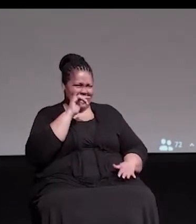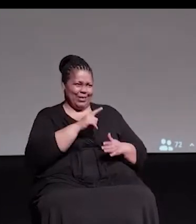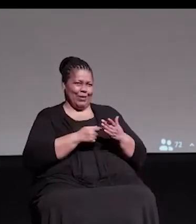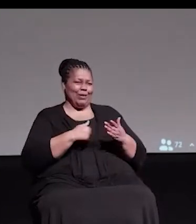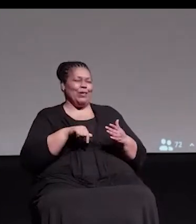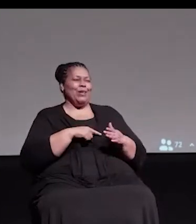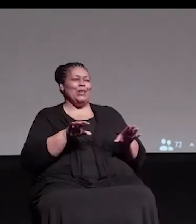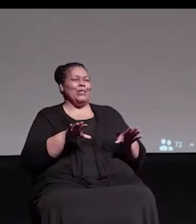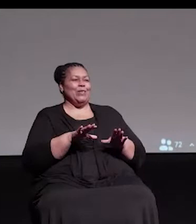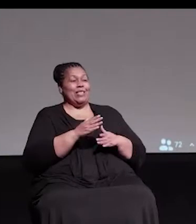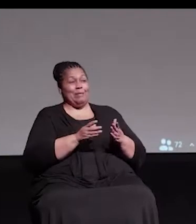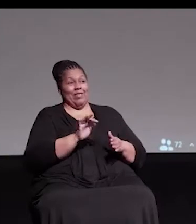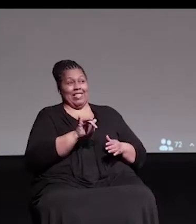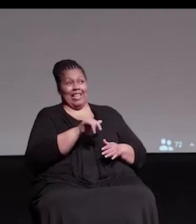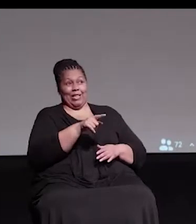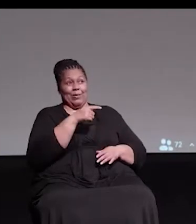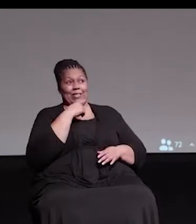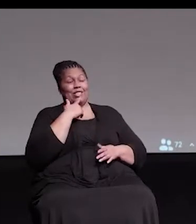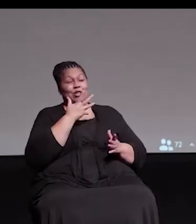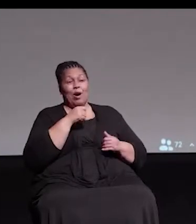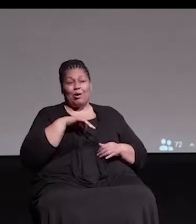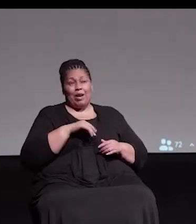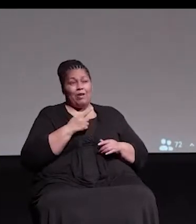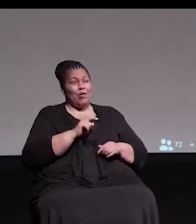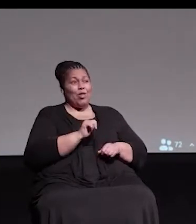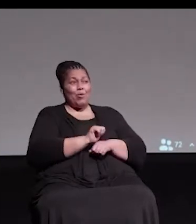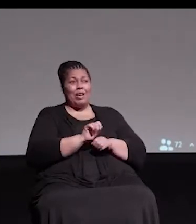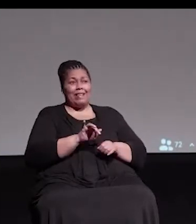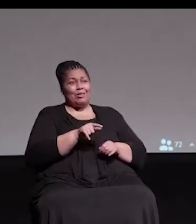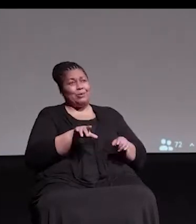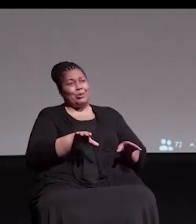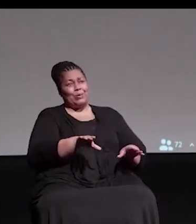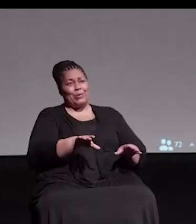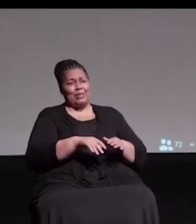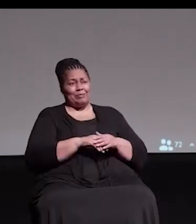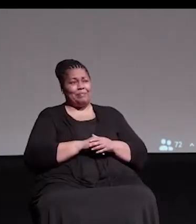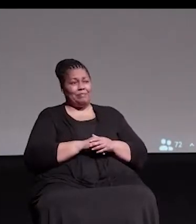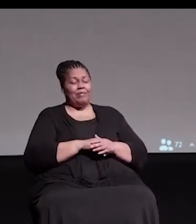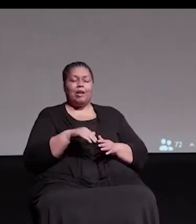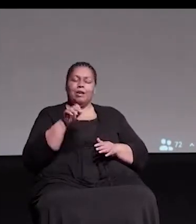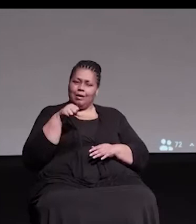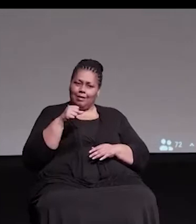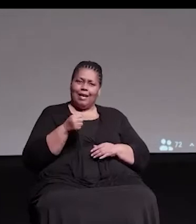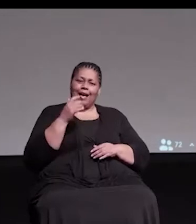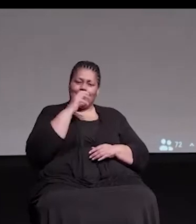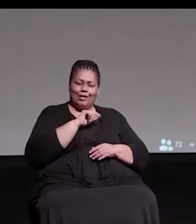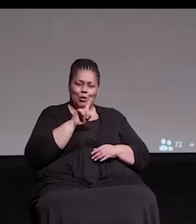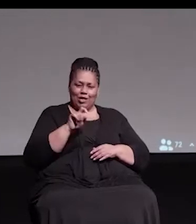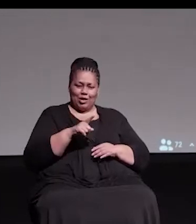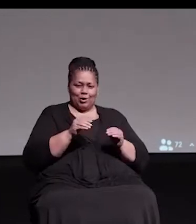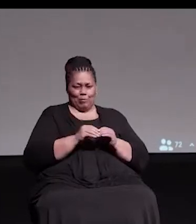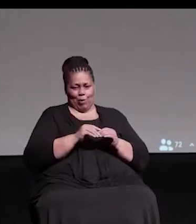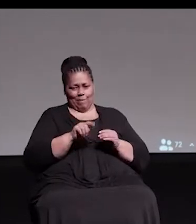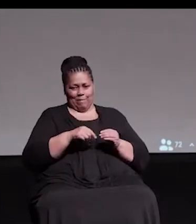just like what you were saying, you just kind of want credit for the work that you're doing. Yeah, I guess the question is more